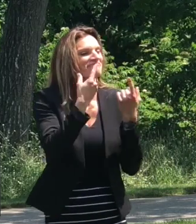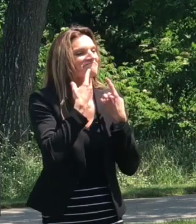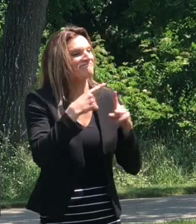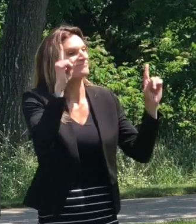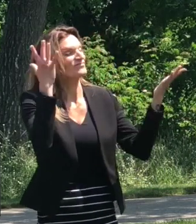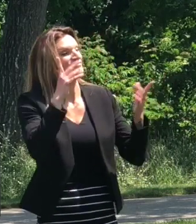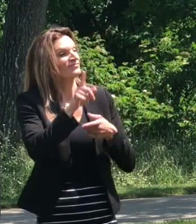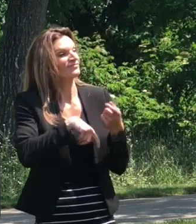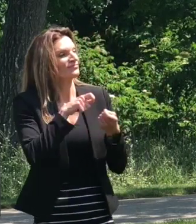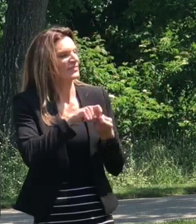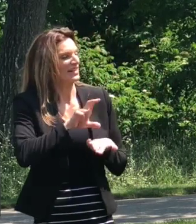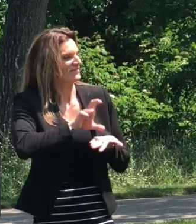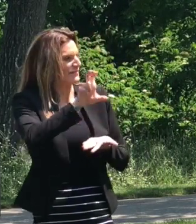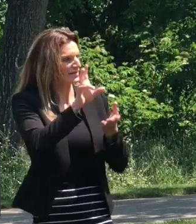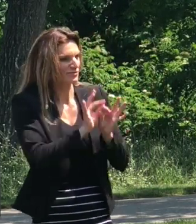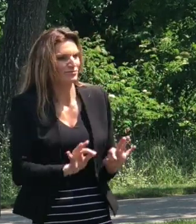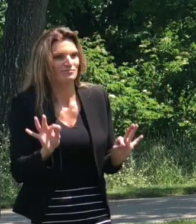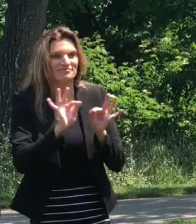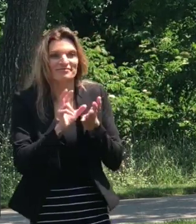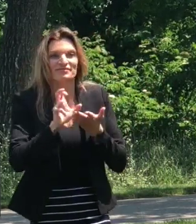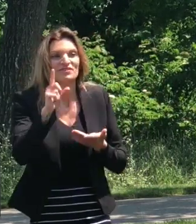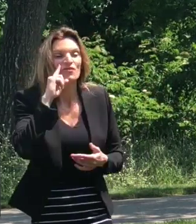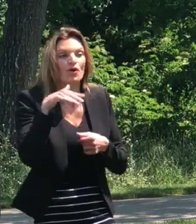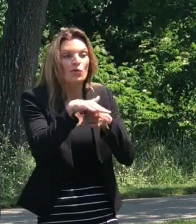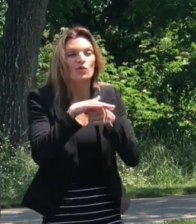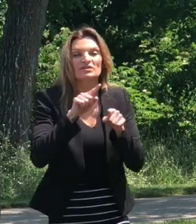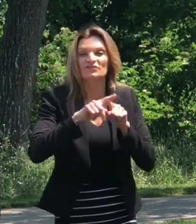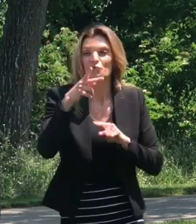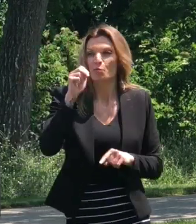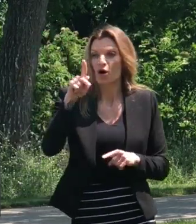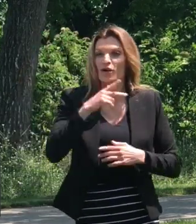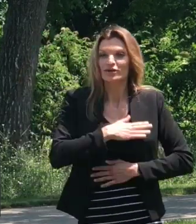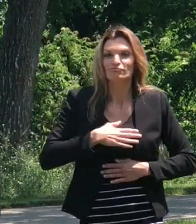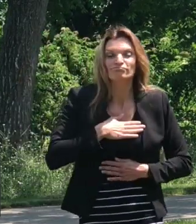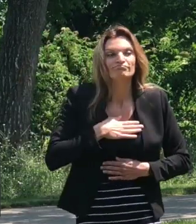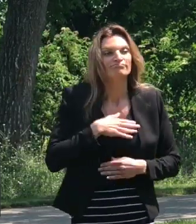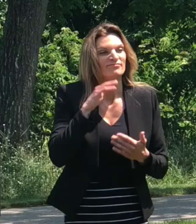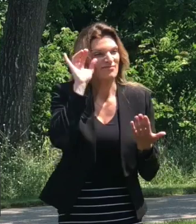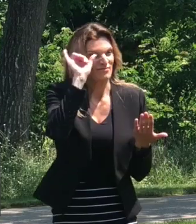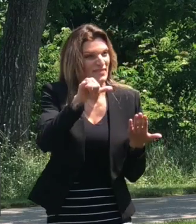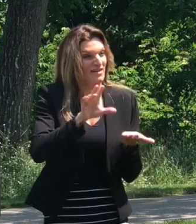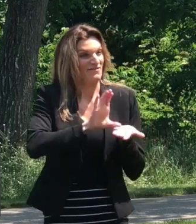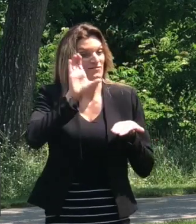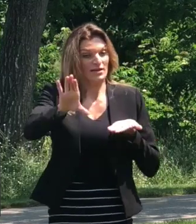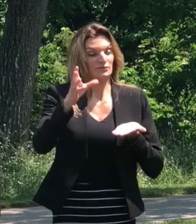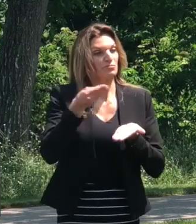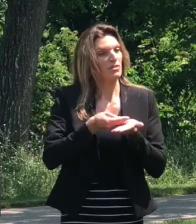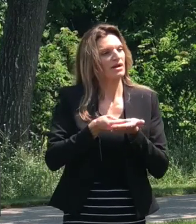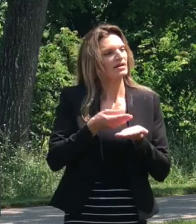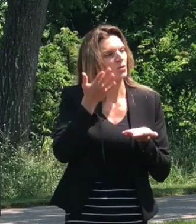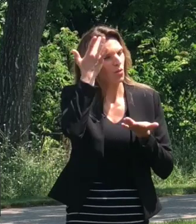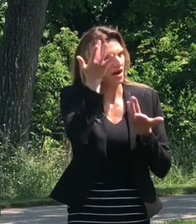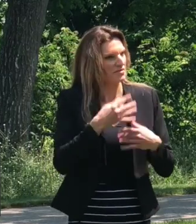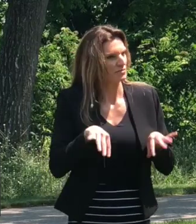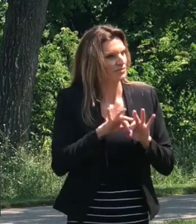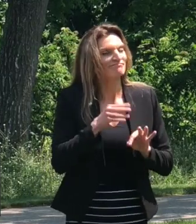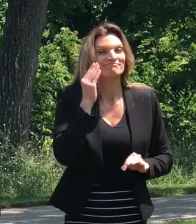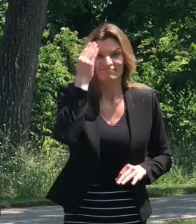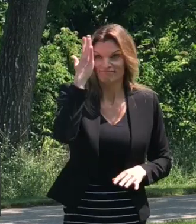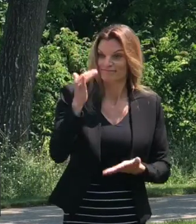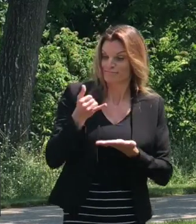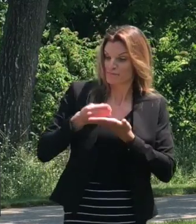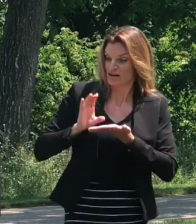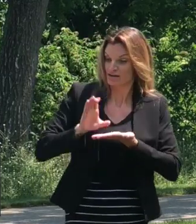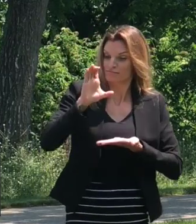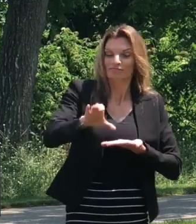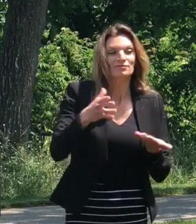discuss critical investment in our local parks and recreation that will help us as a state continue our economic